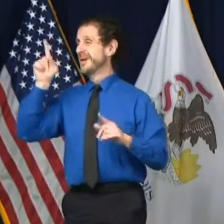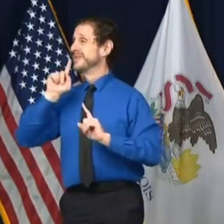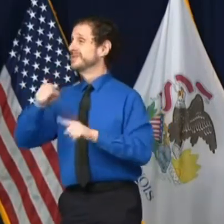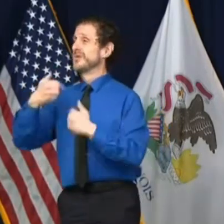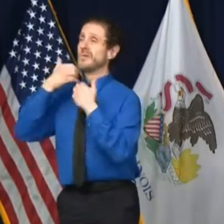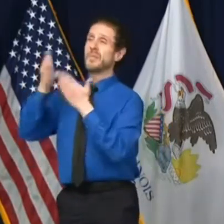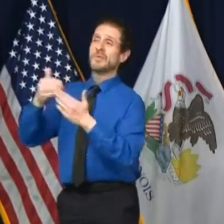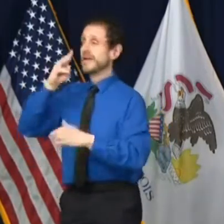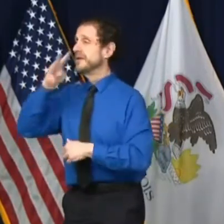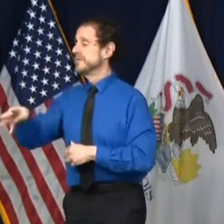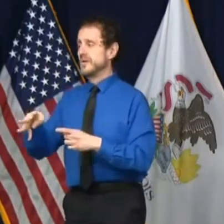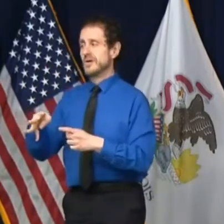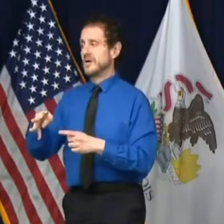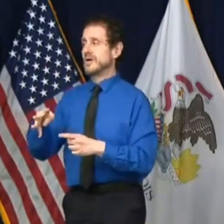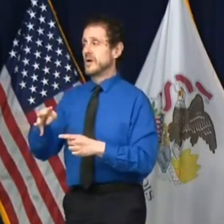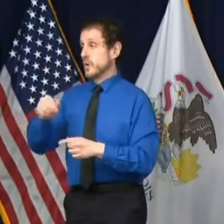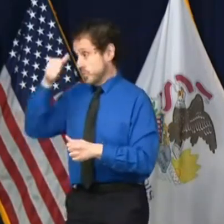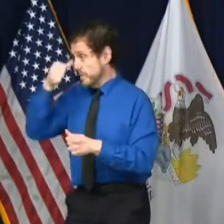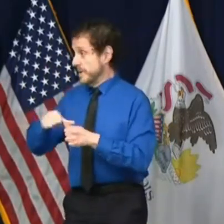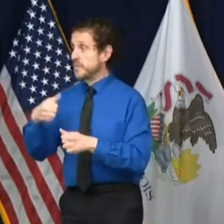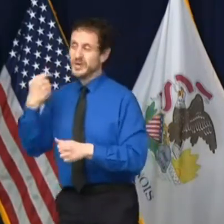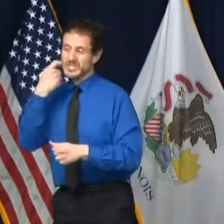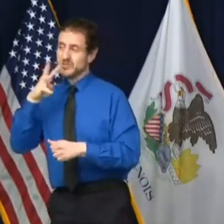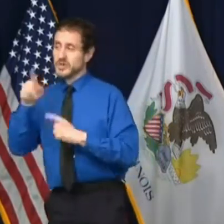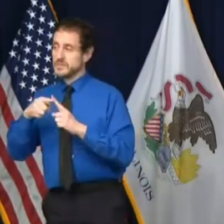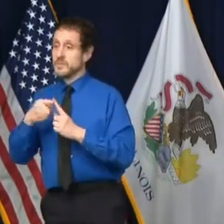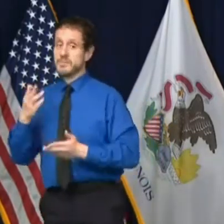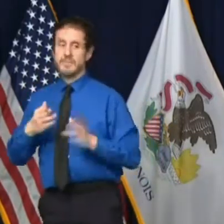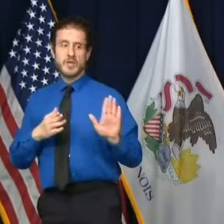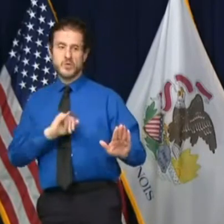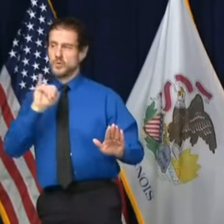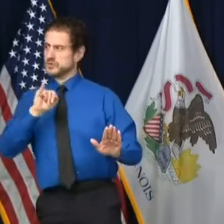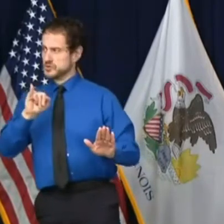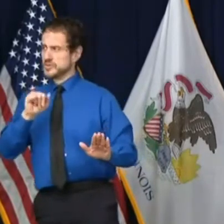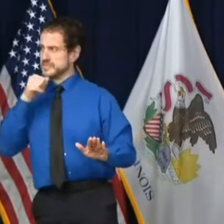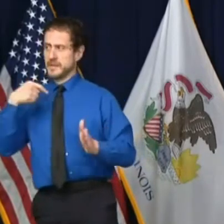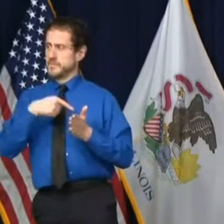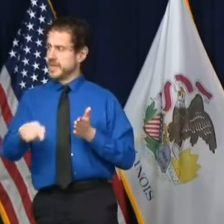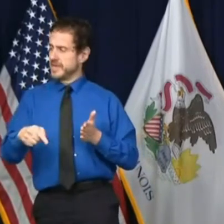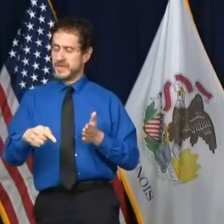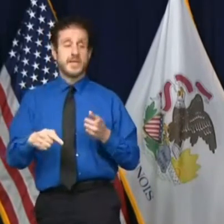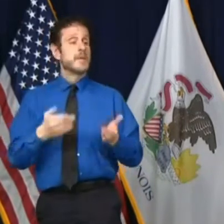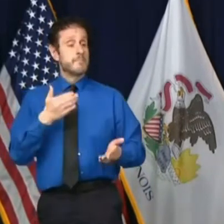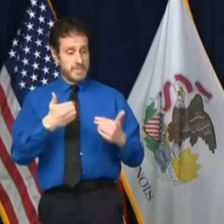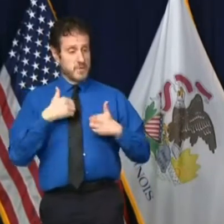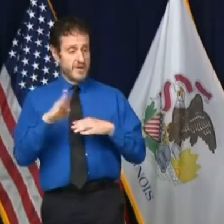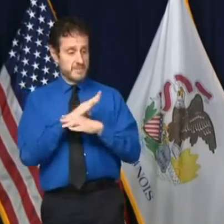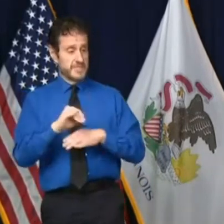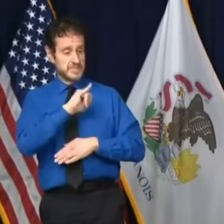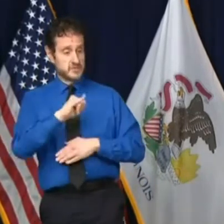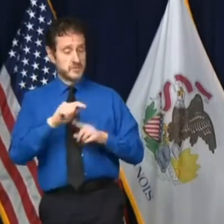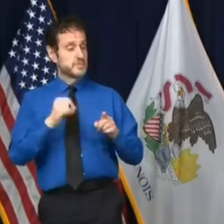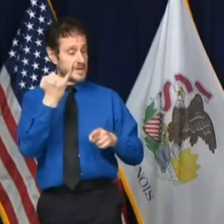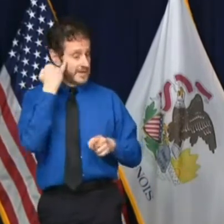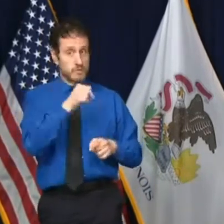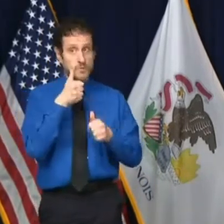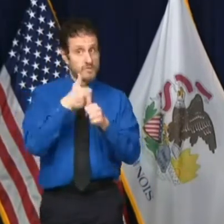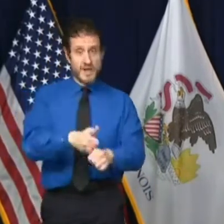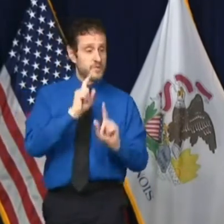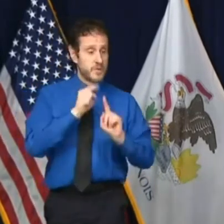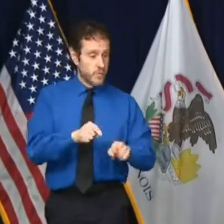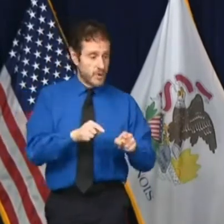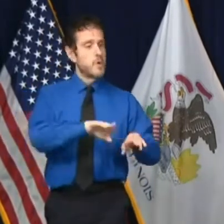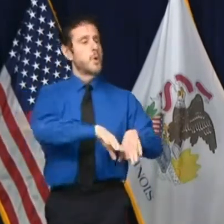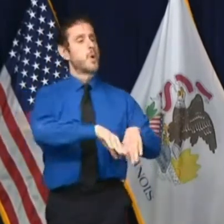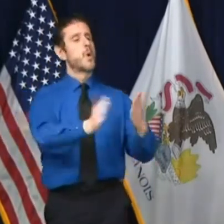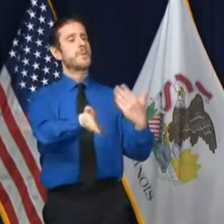just talking about insurance not covering you when you may have business insurance, but you will be subject to